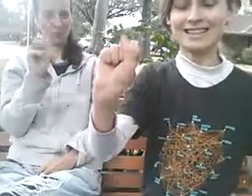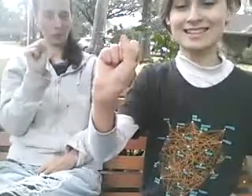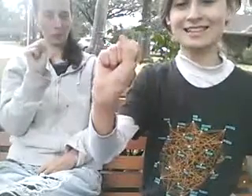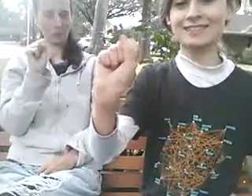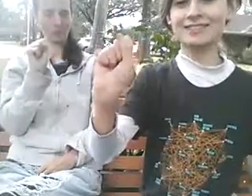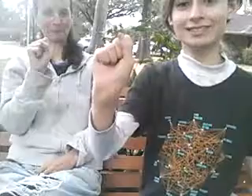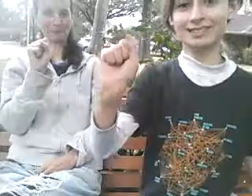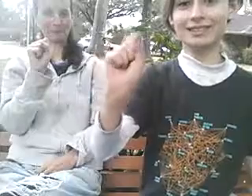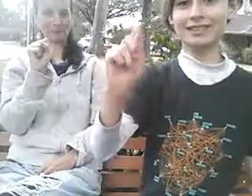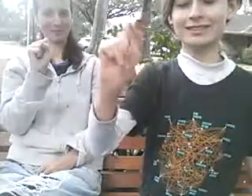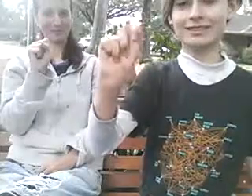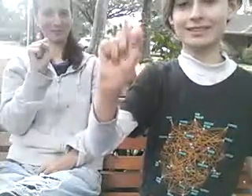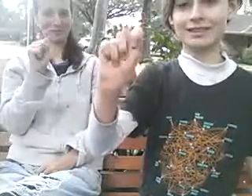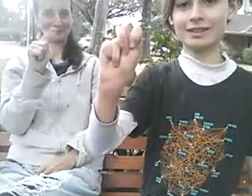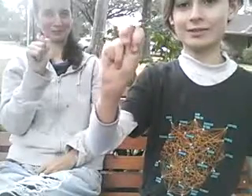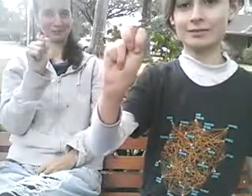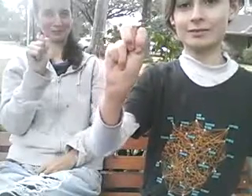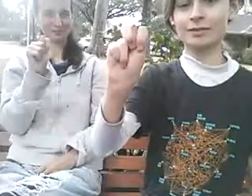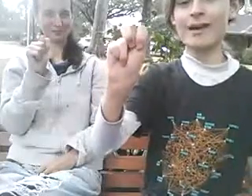S, T,